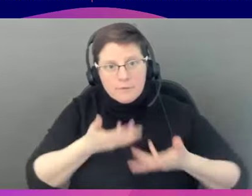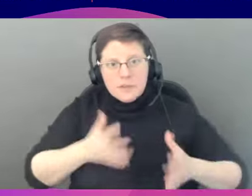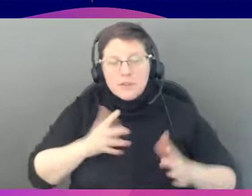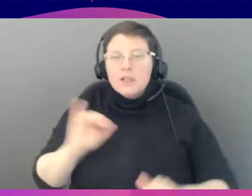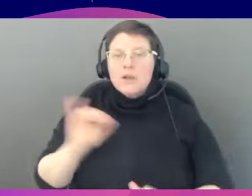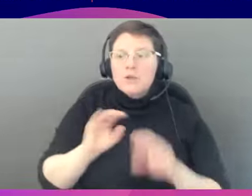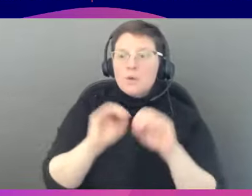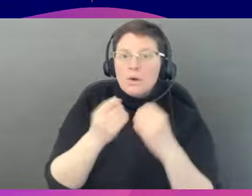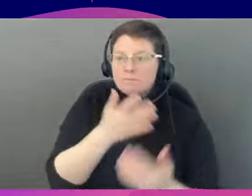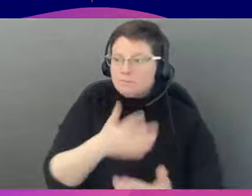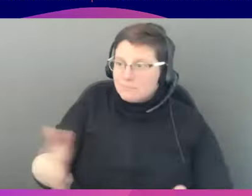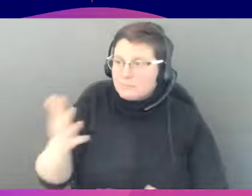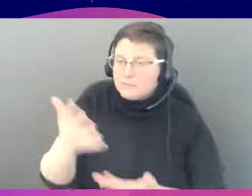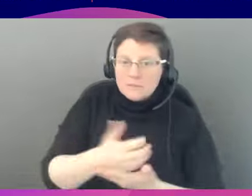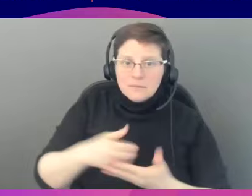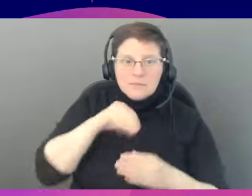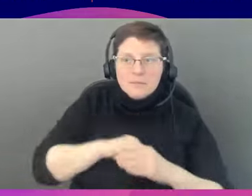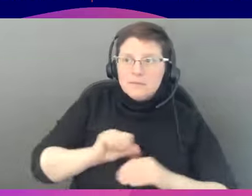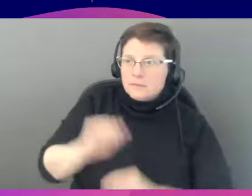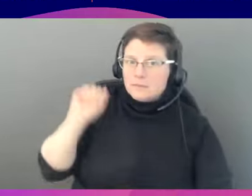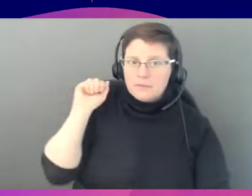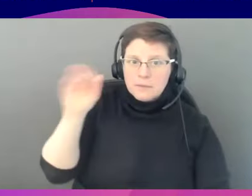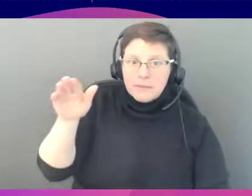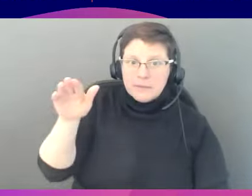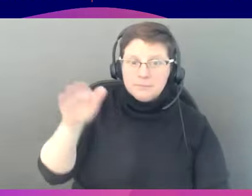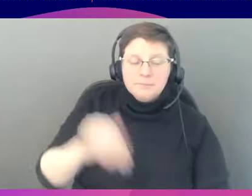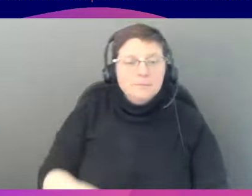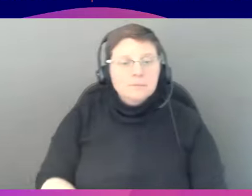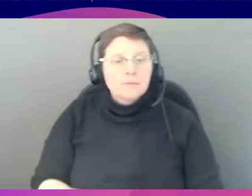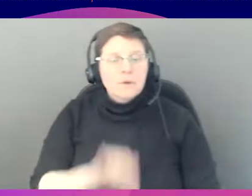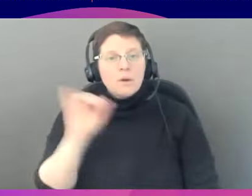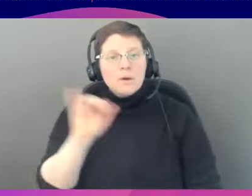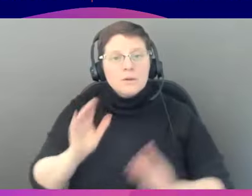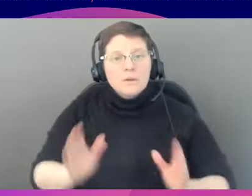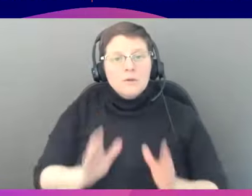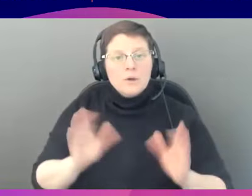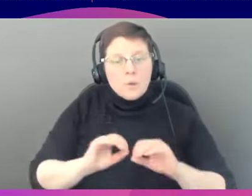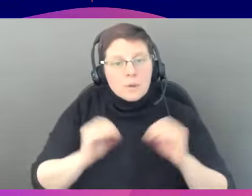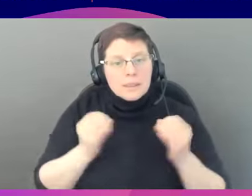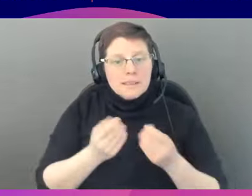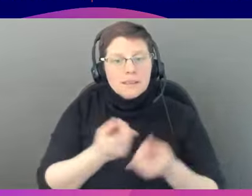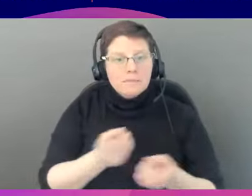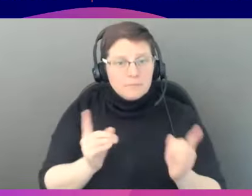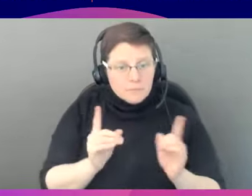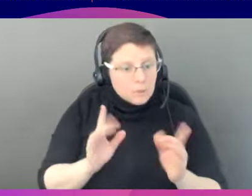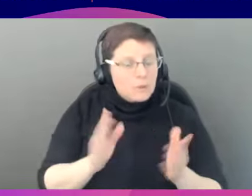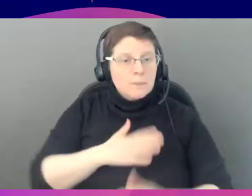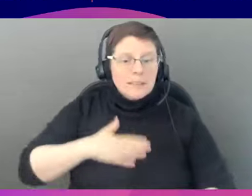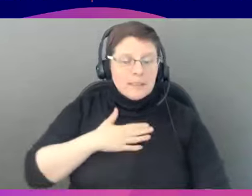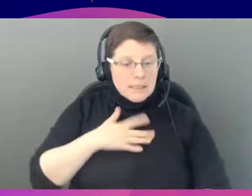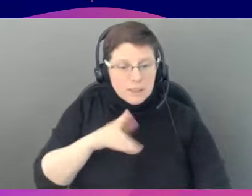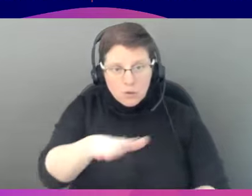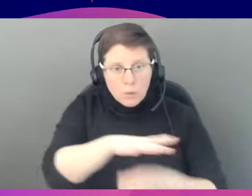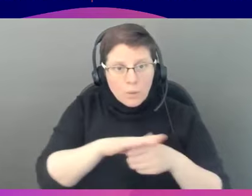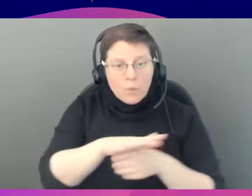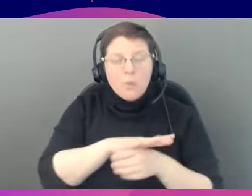organizational feedback from case studies into this submission. We also encourage organizations to engage with their own local